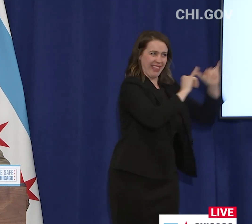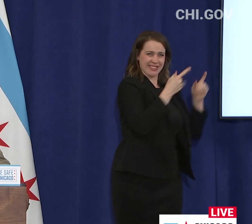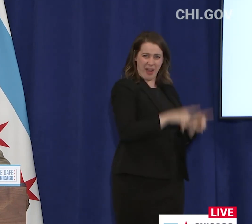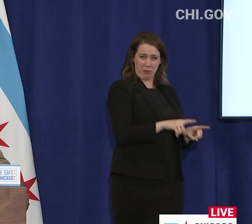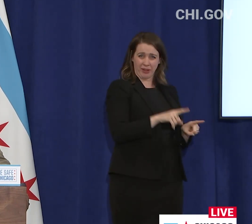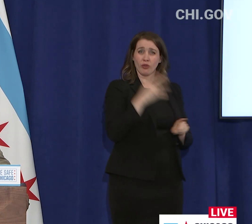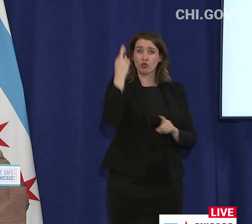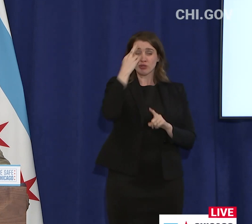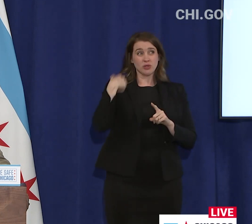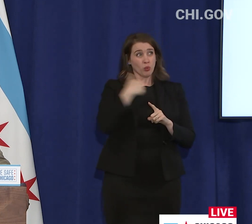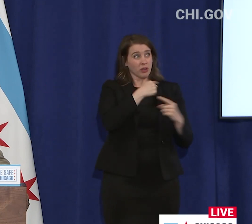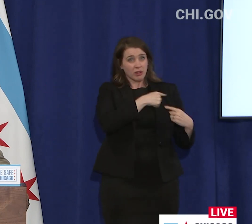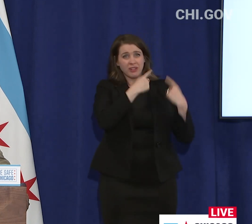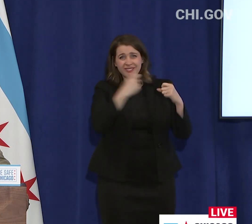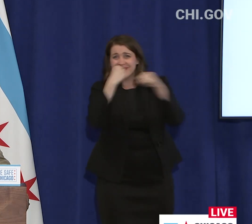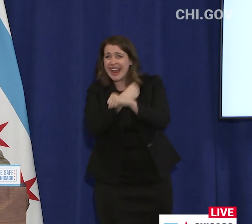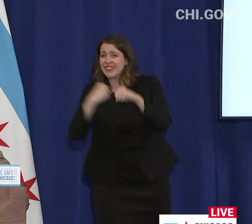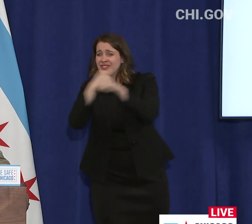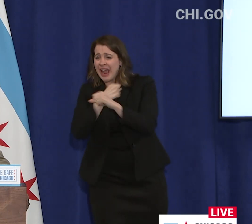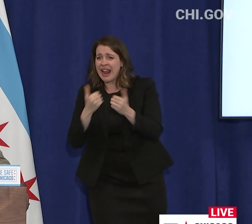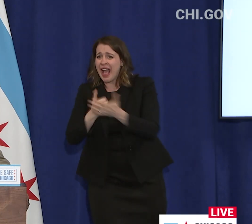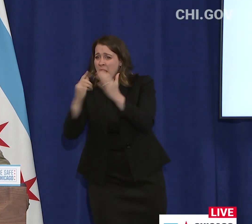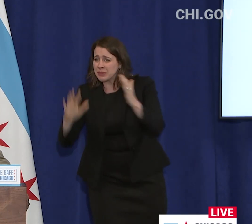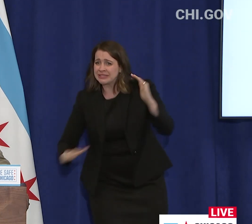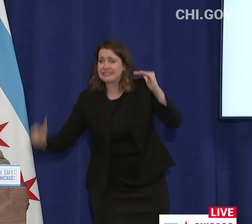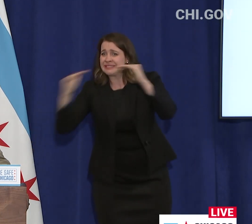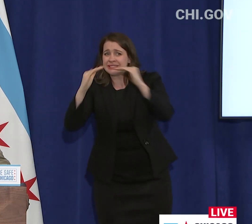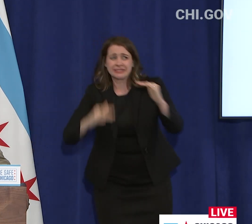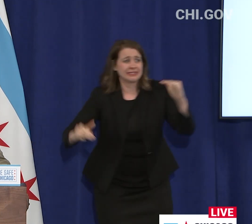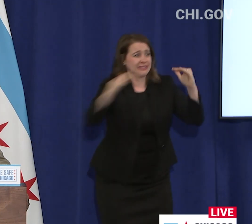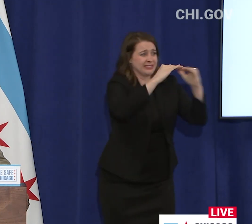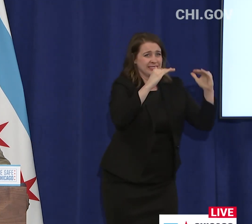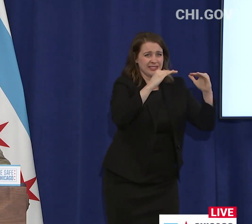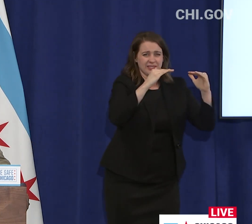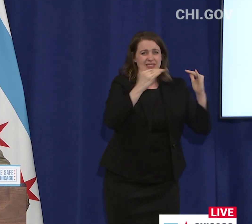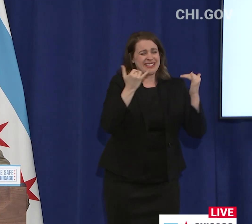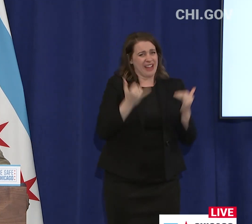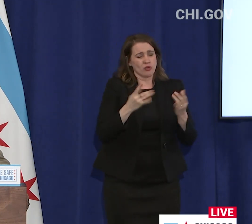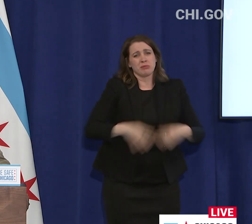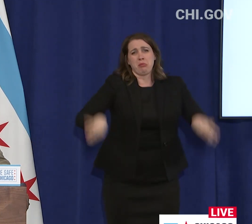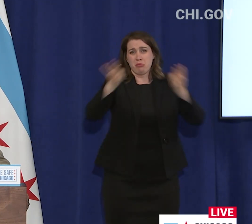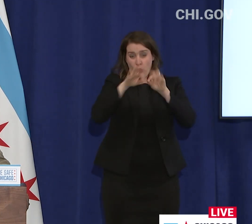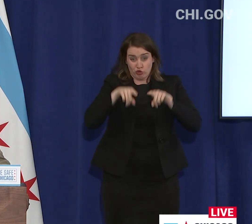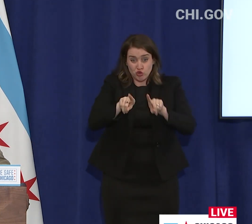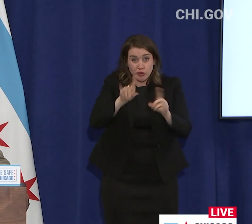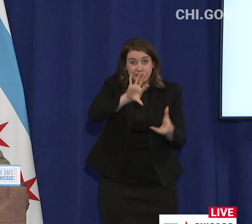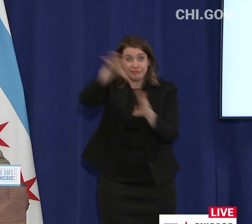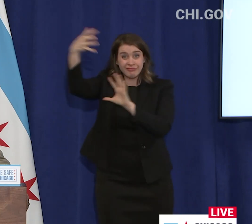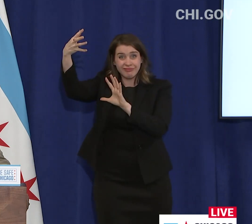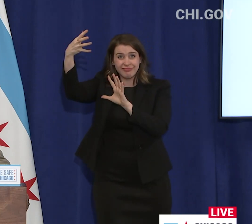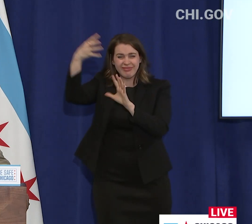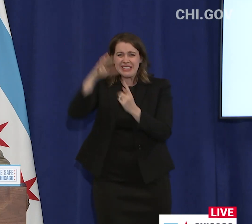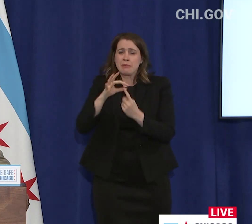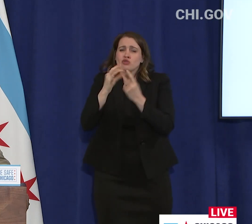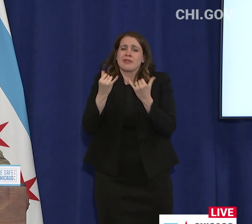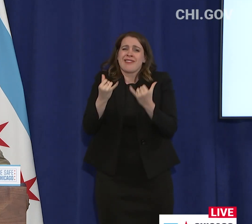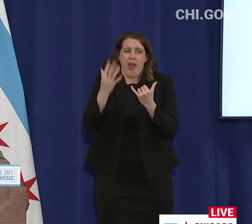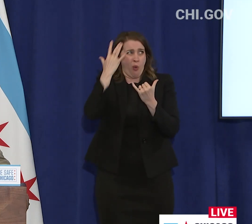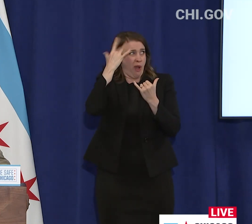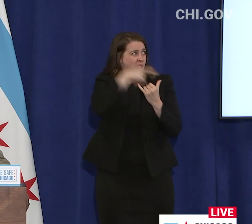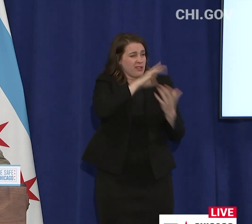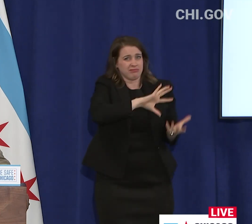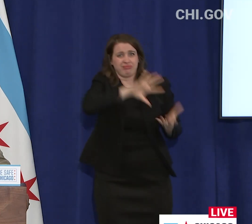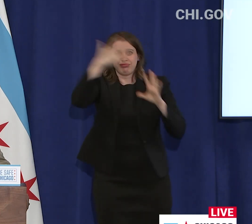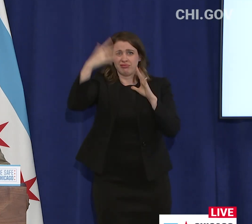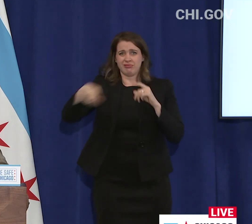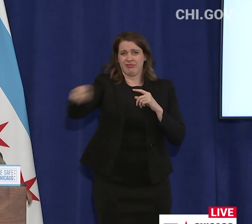these fights is so critically important, even in the middle of, and maybe especially because we're in the middle of a pandemic.